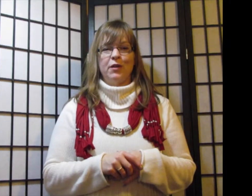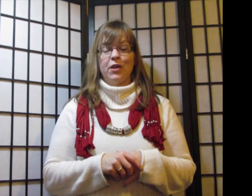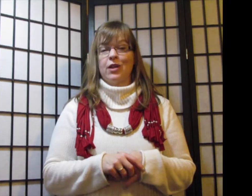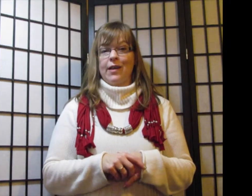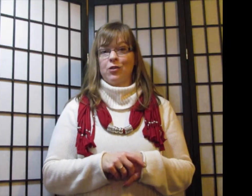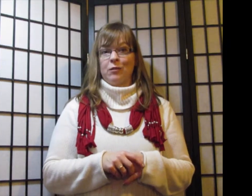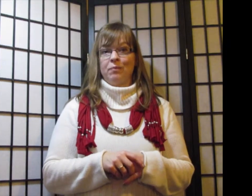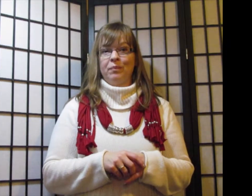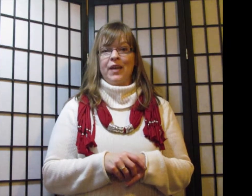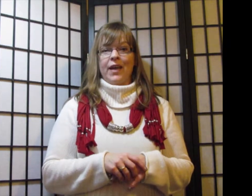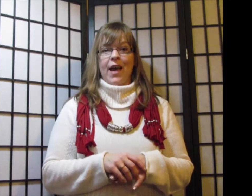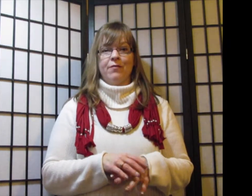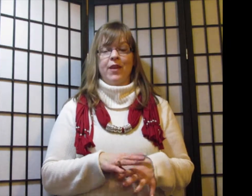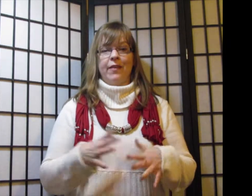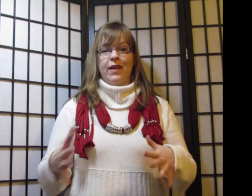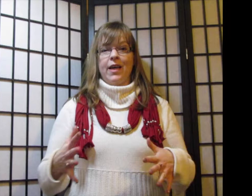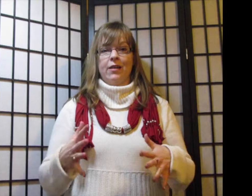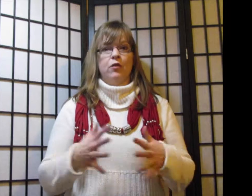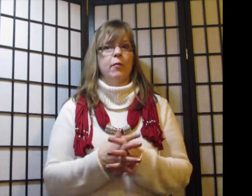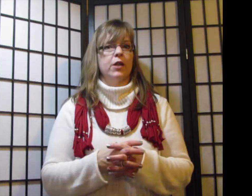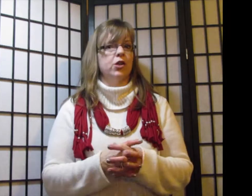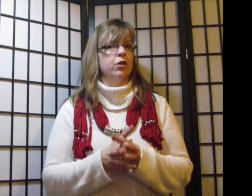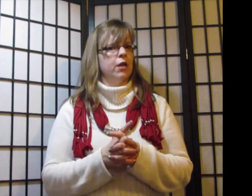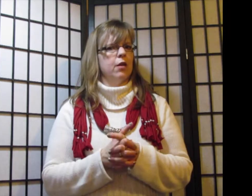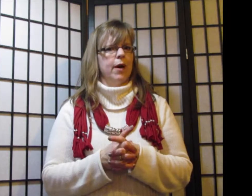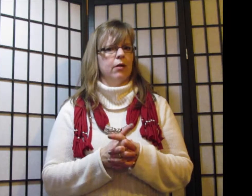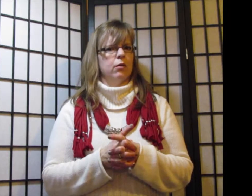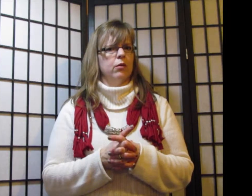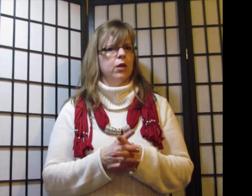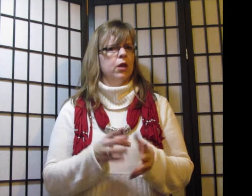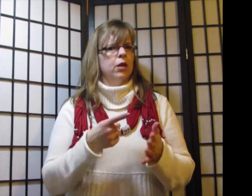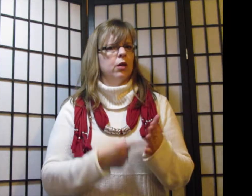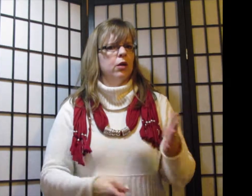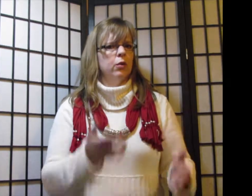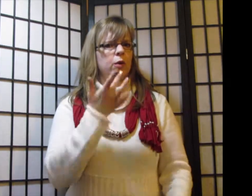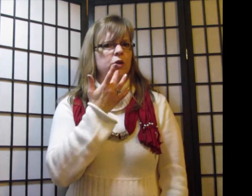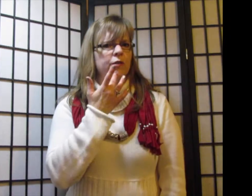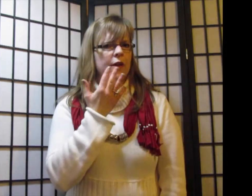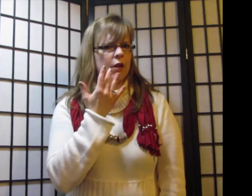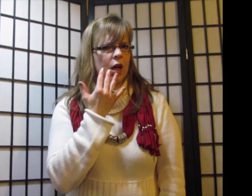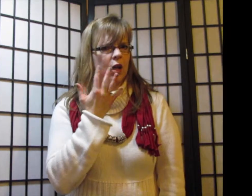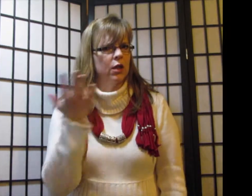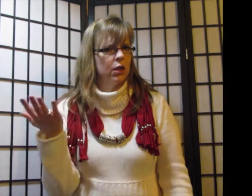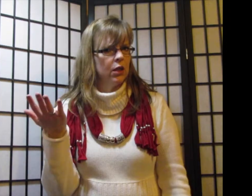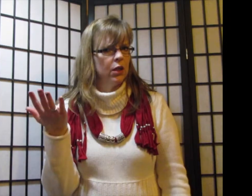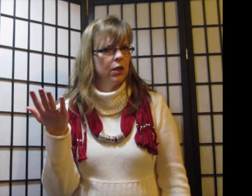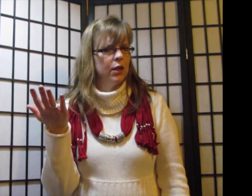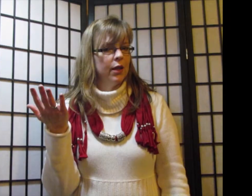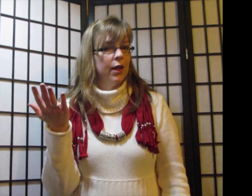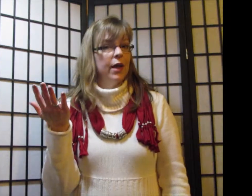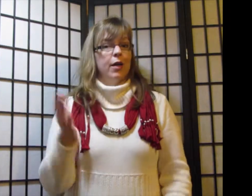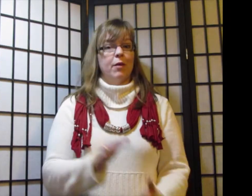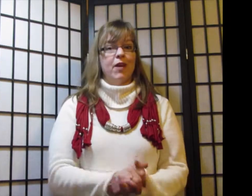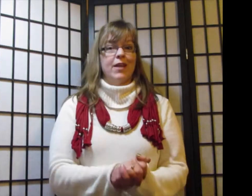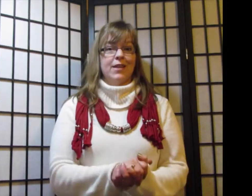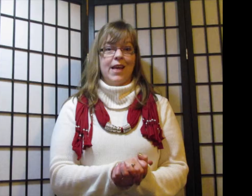in your classroom at the end. So make sure you think about what's your favorite color and be ready to tell